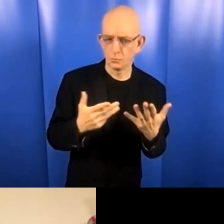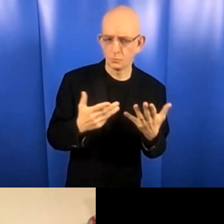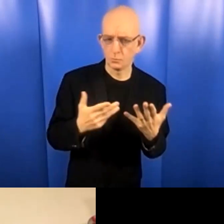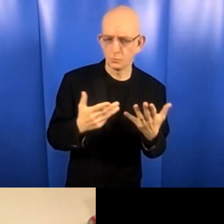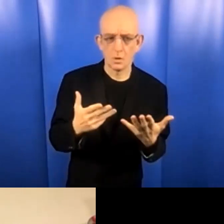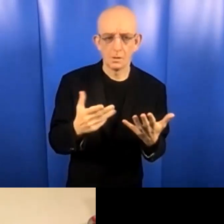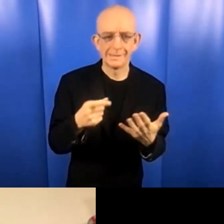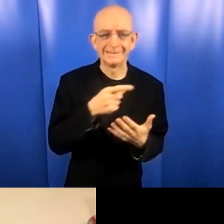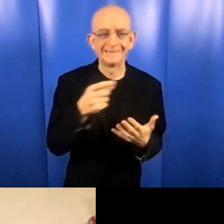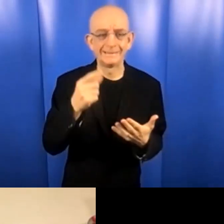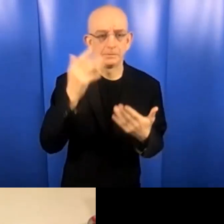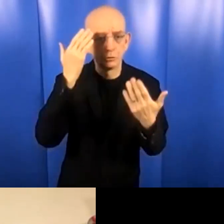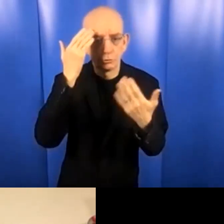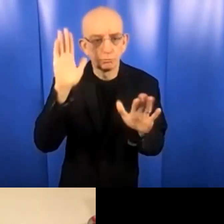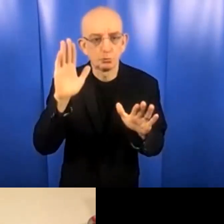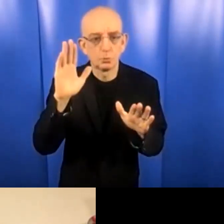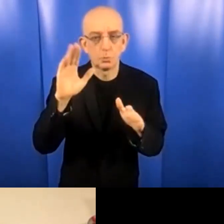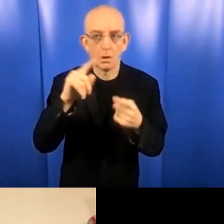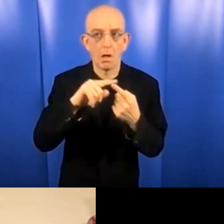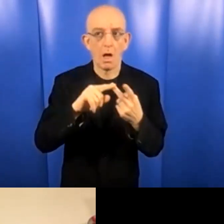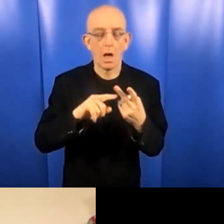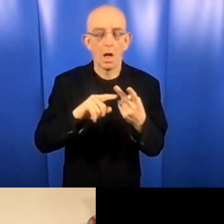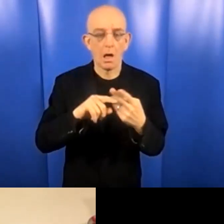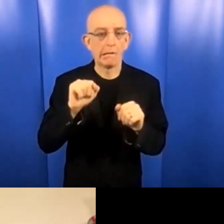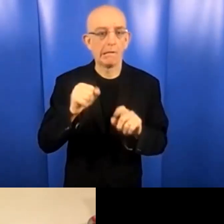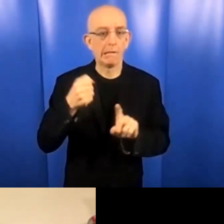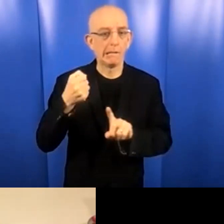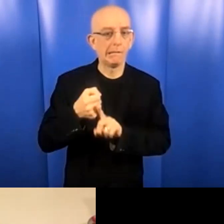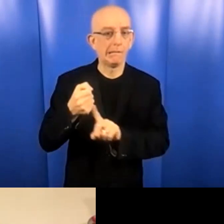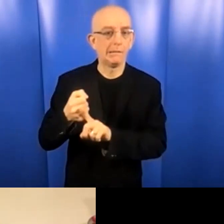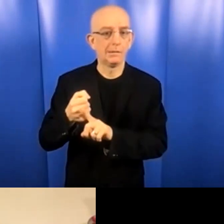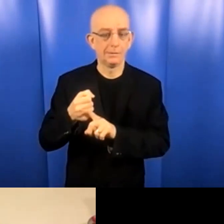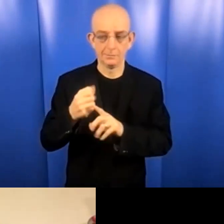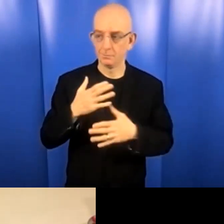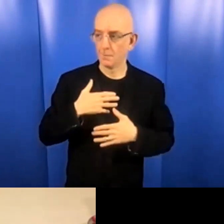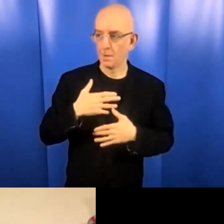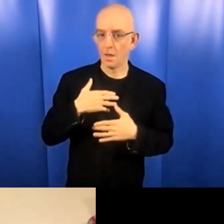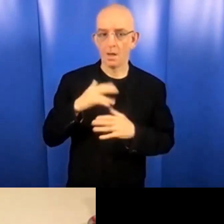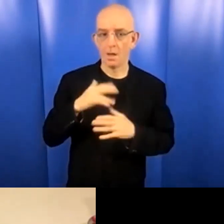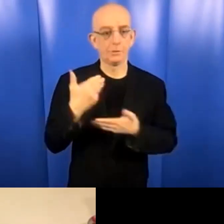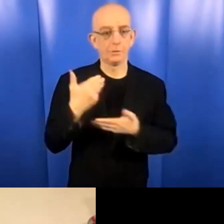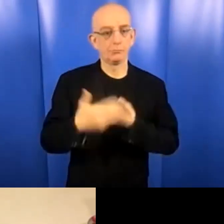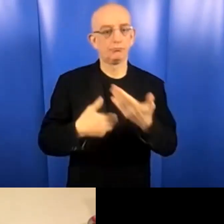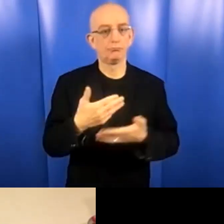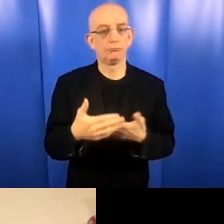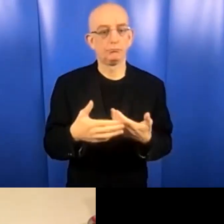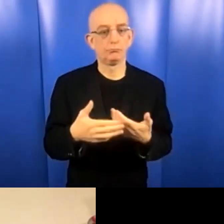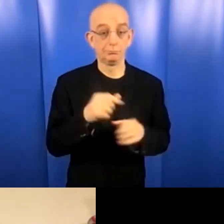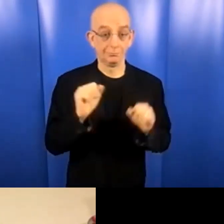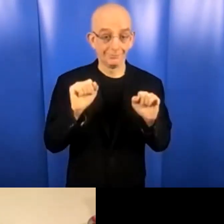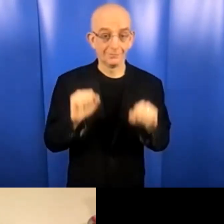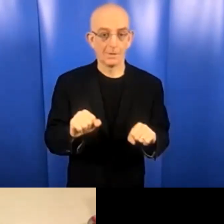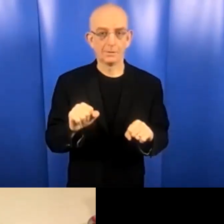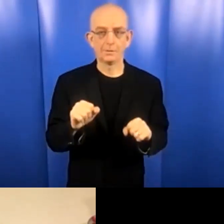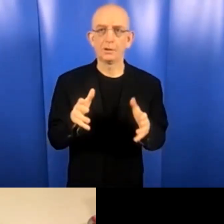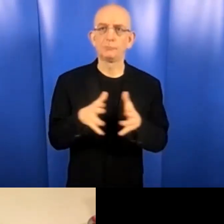types of impact in their daily lives. They're not able to articulate their identities, and they even